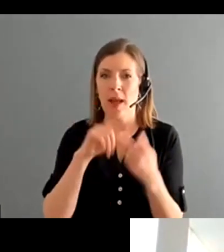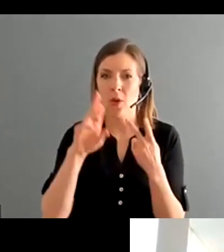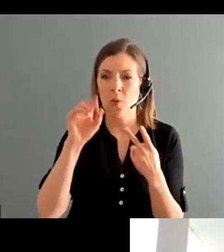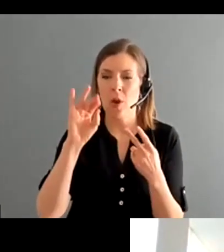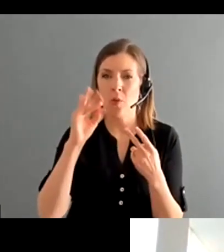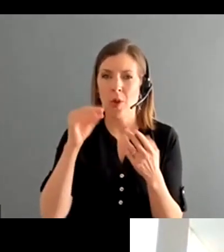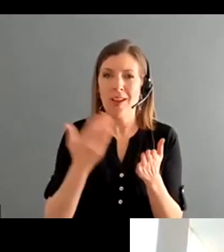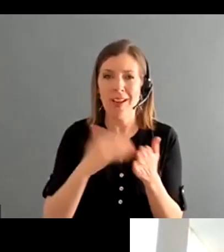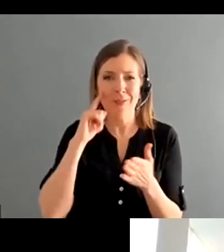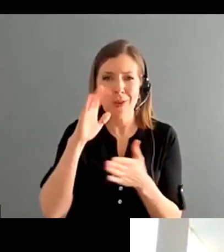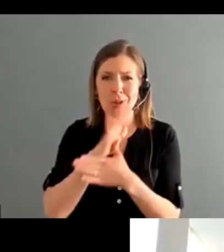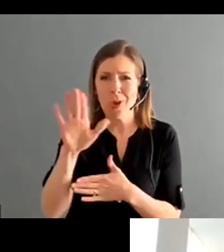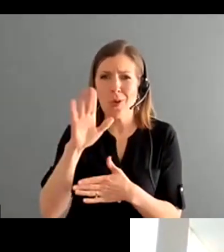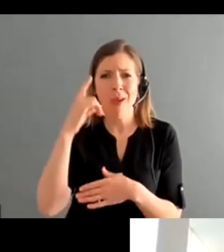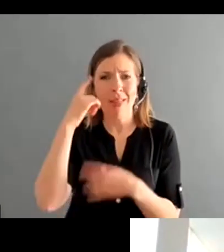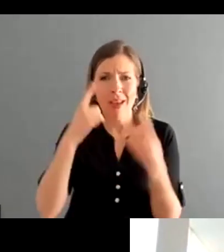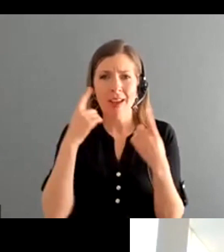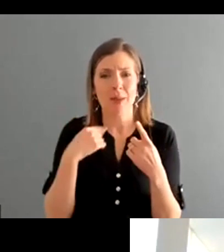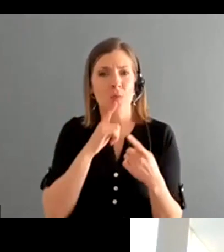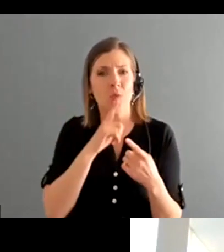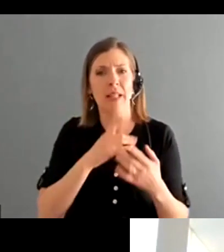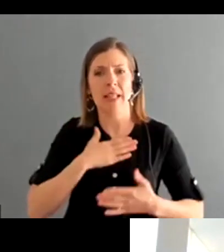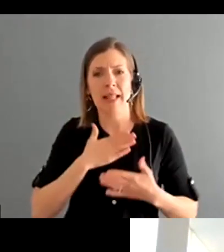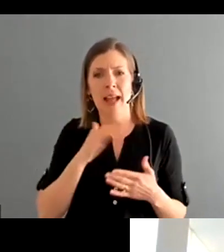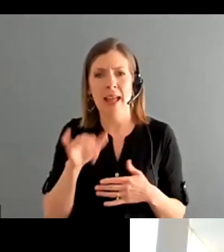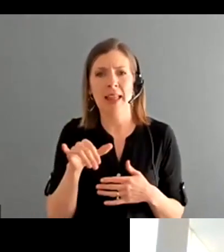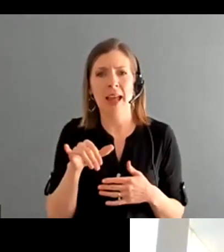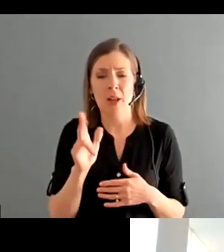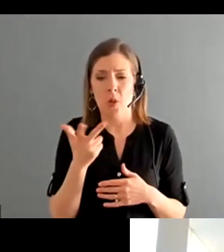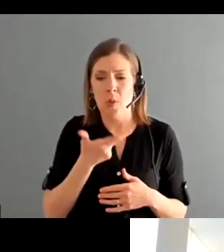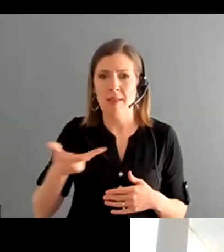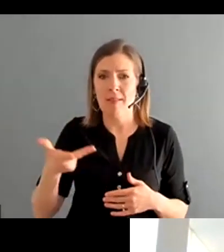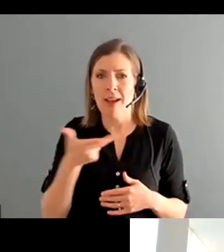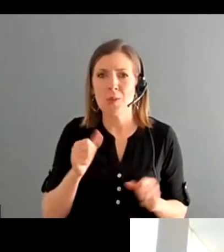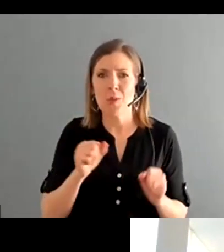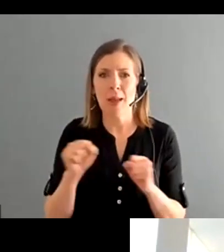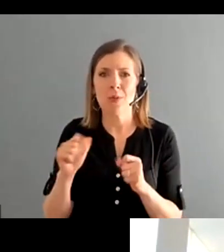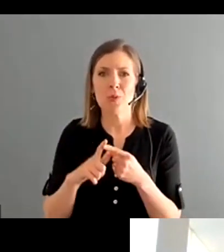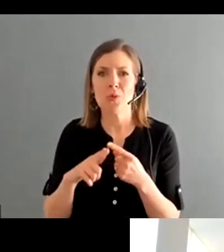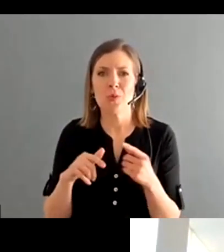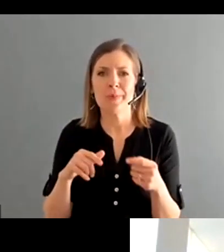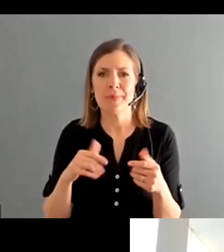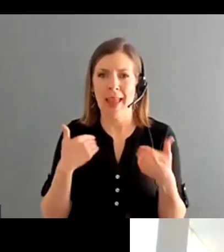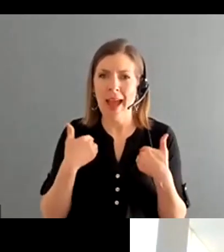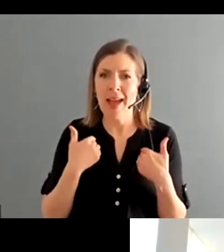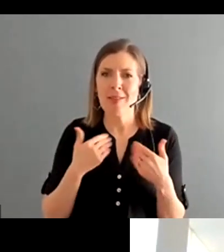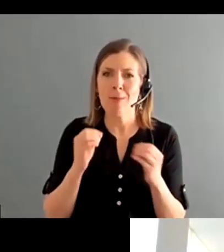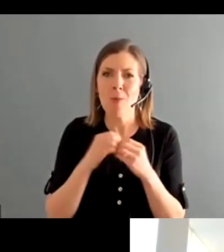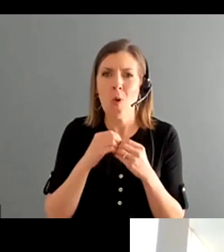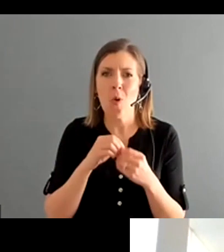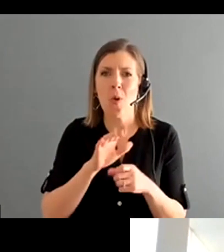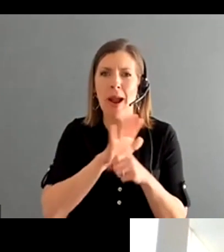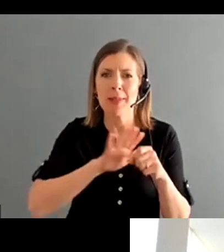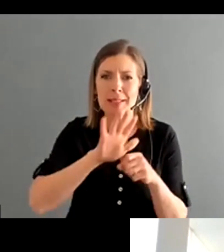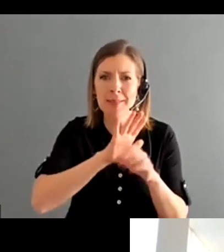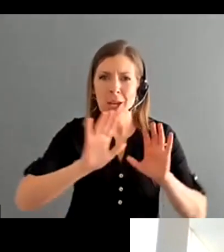for sharing your thoughts. I'm really glad that the three of us were able to have a more hemispheric